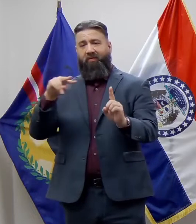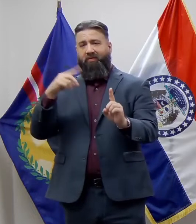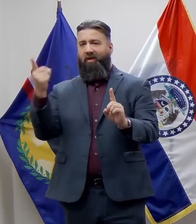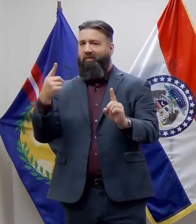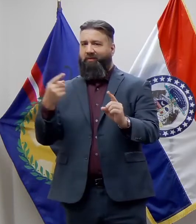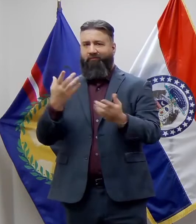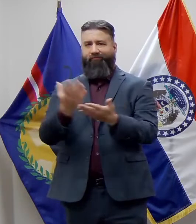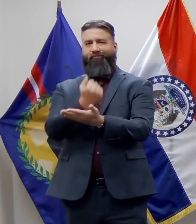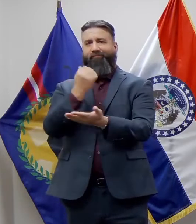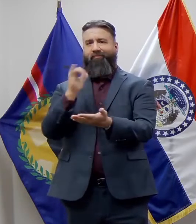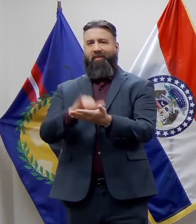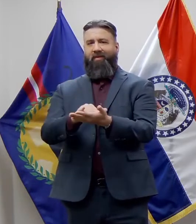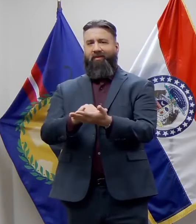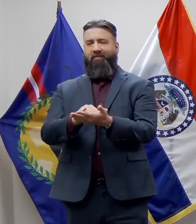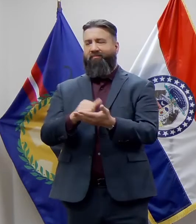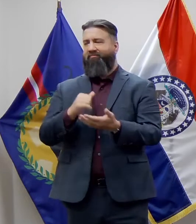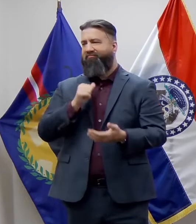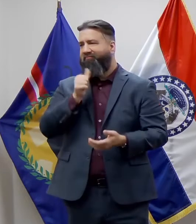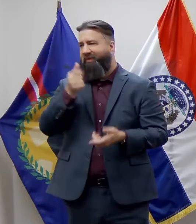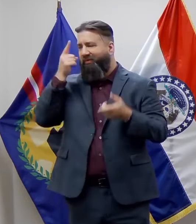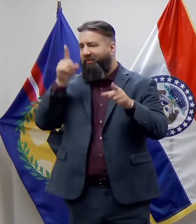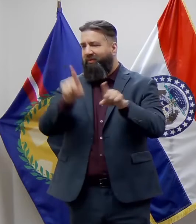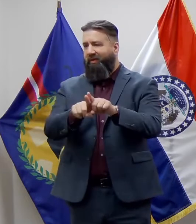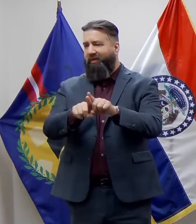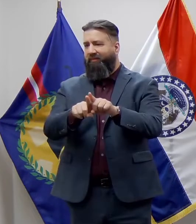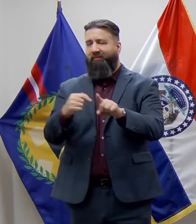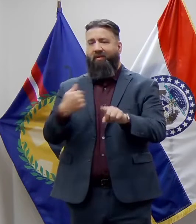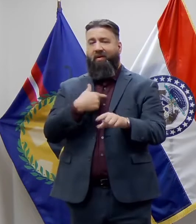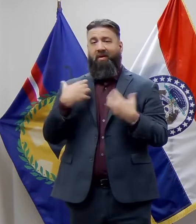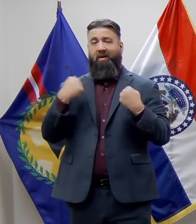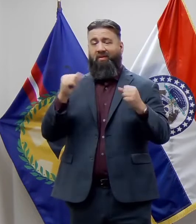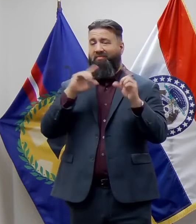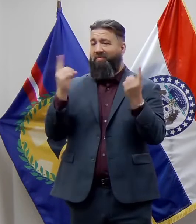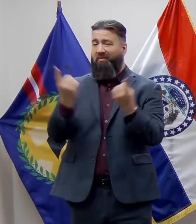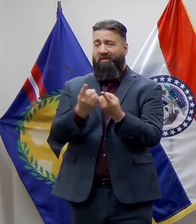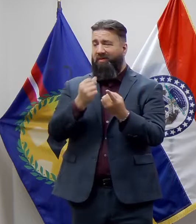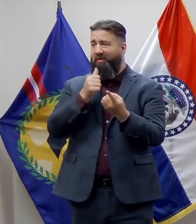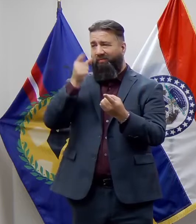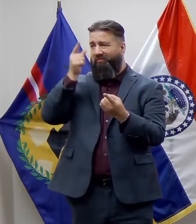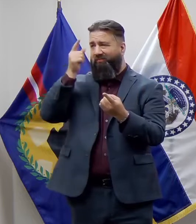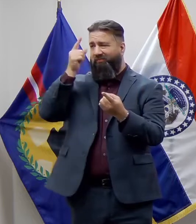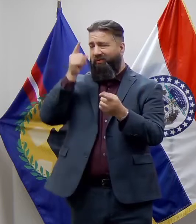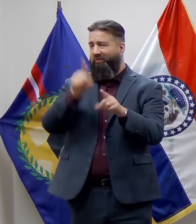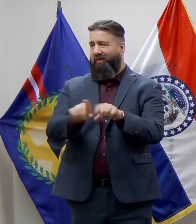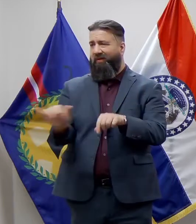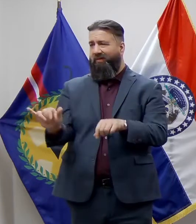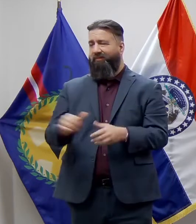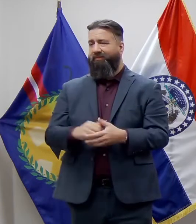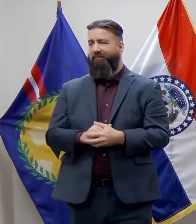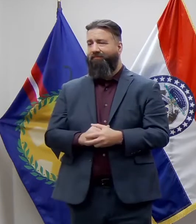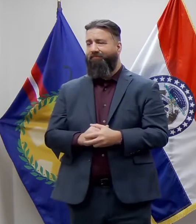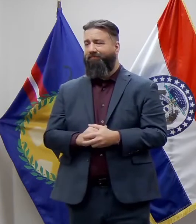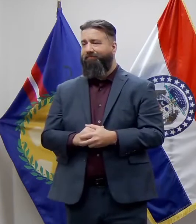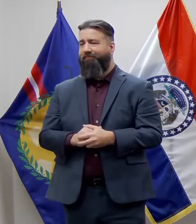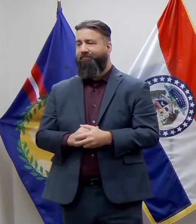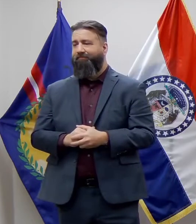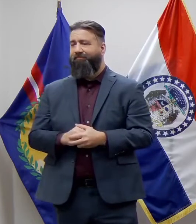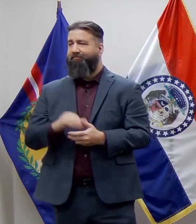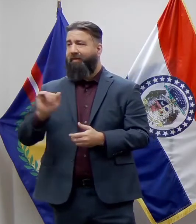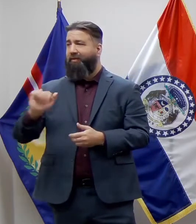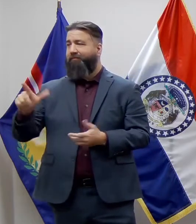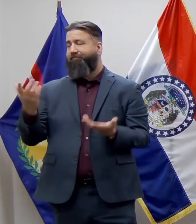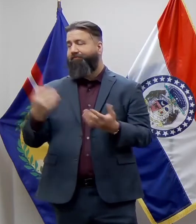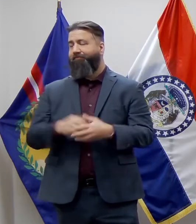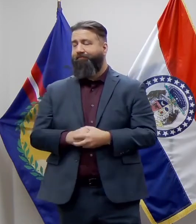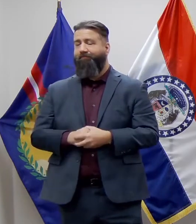litigation, and I just don't agree. Our health department doesn't agree with his interpretation, and that's all I have to